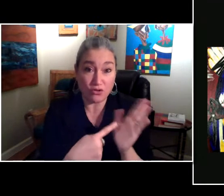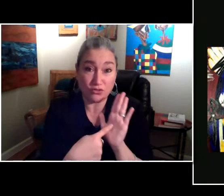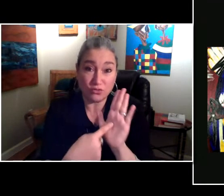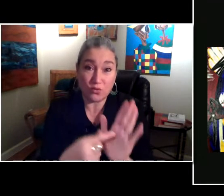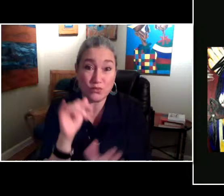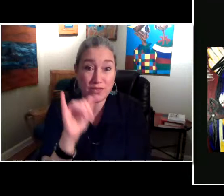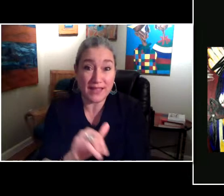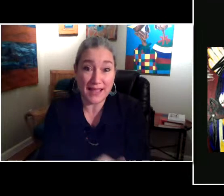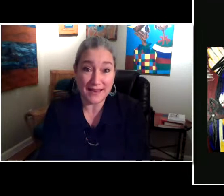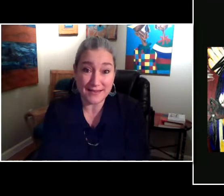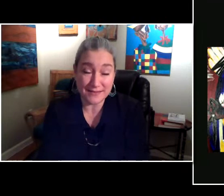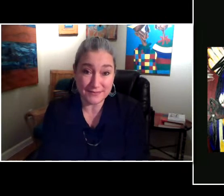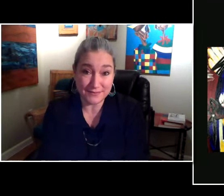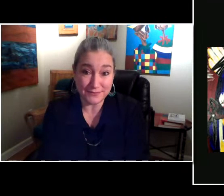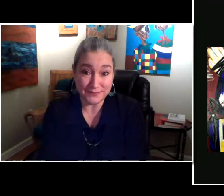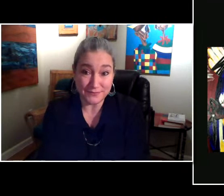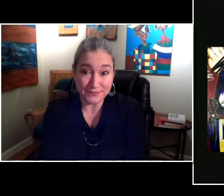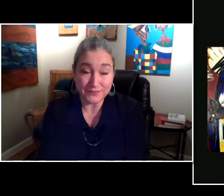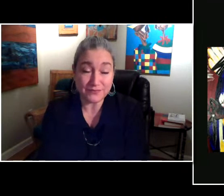Heartbreaking.